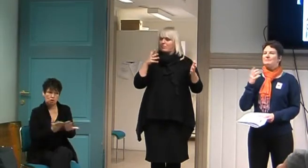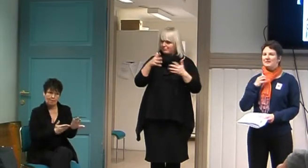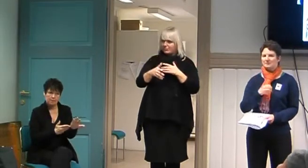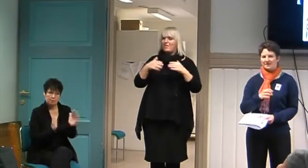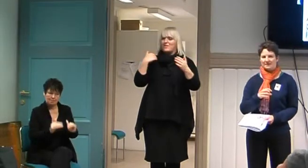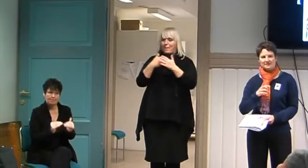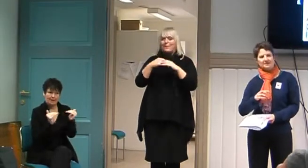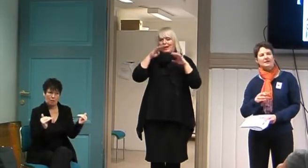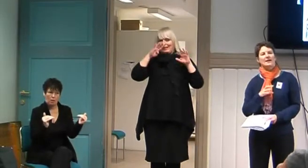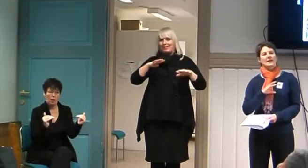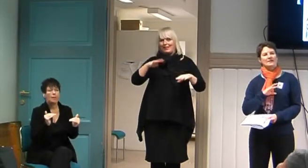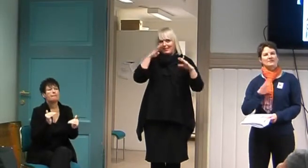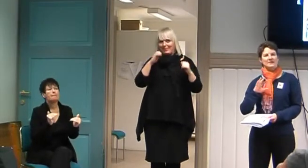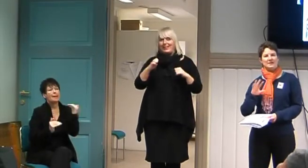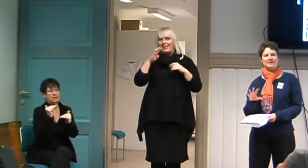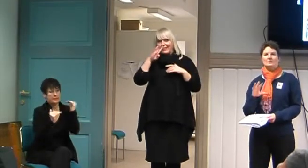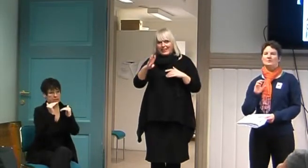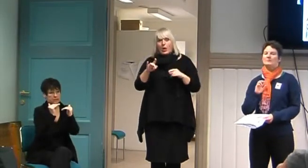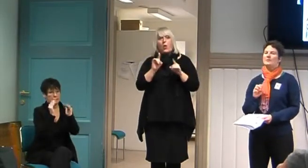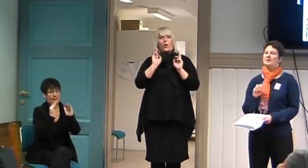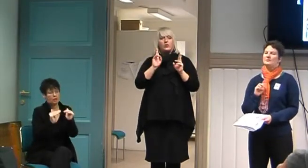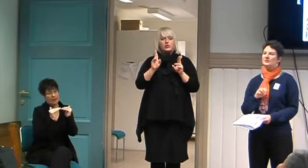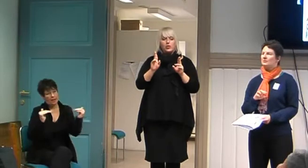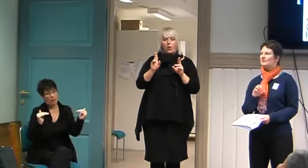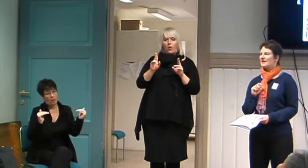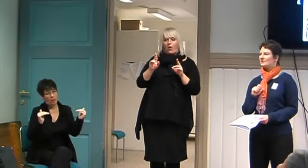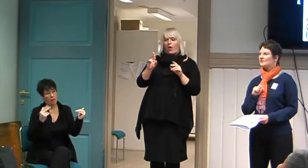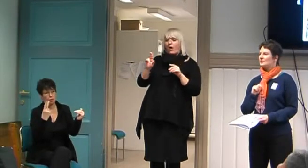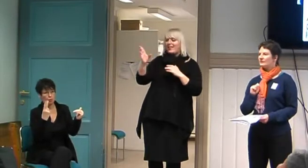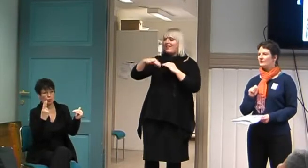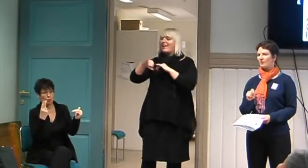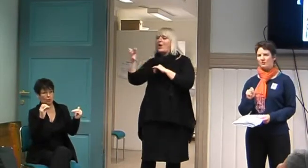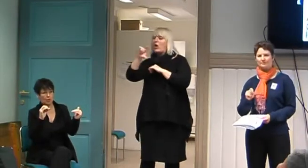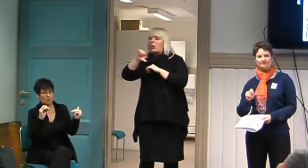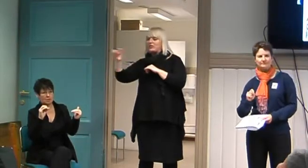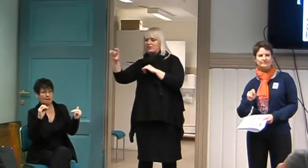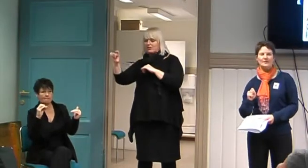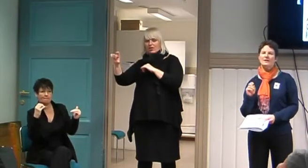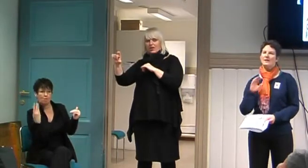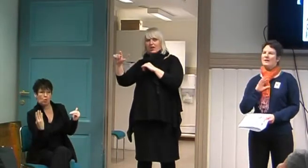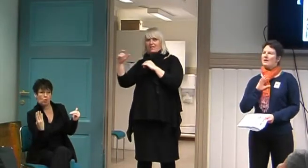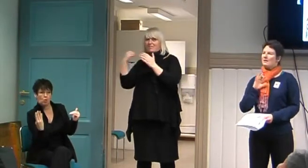and buildings had to be equal by 2004.